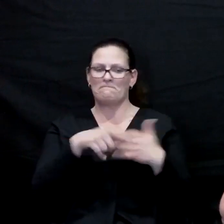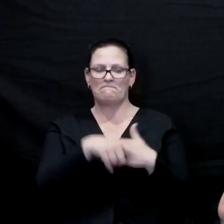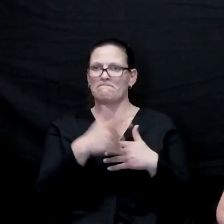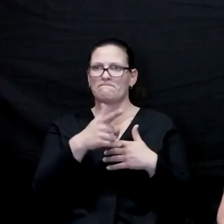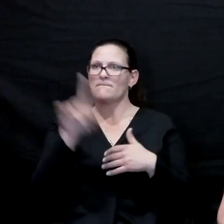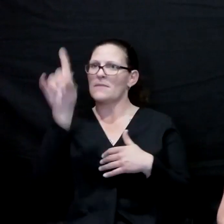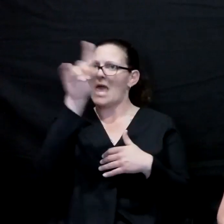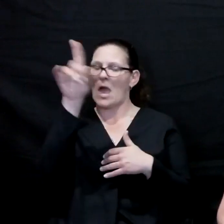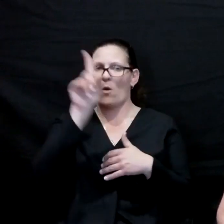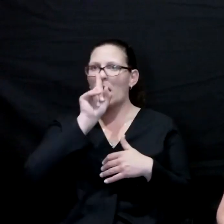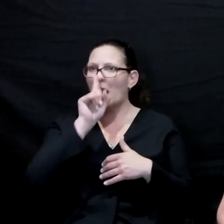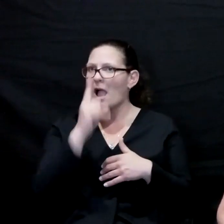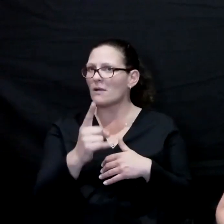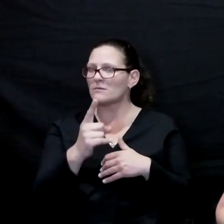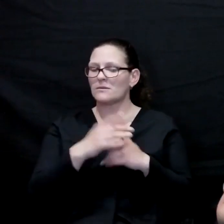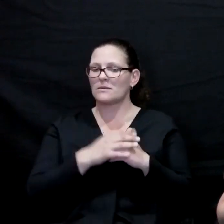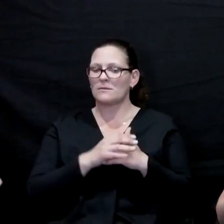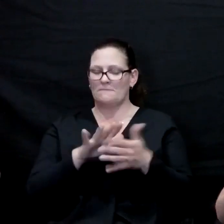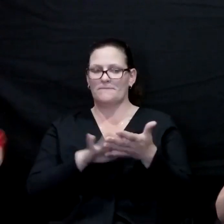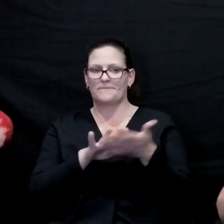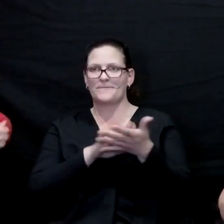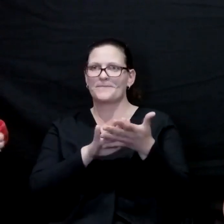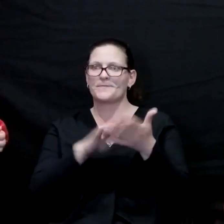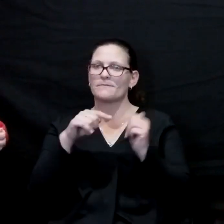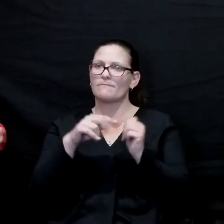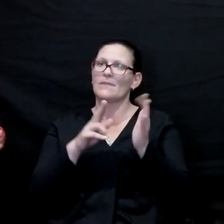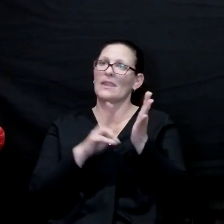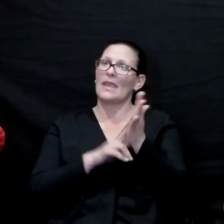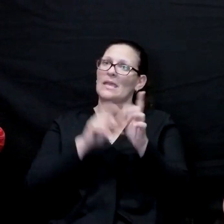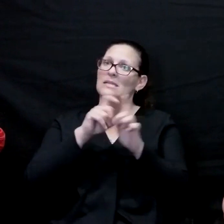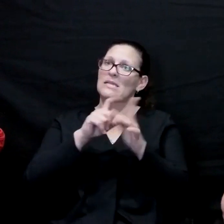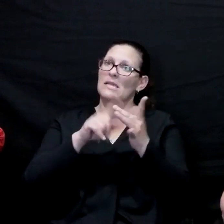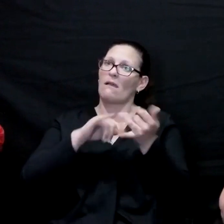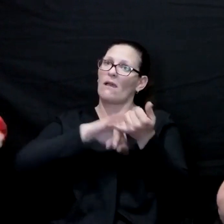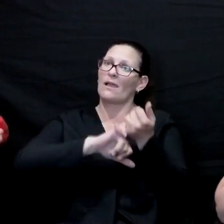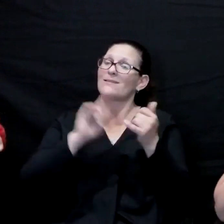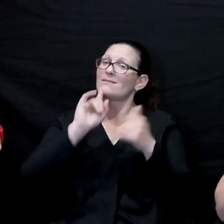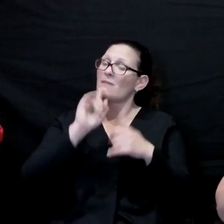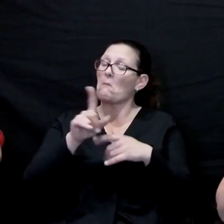saying, well, it's value for money for you to go into a group home or